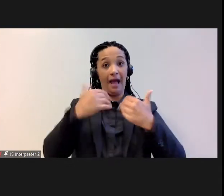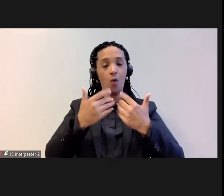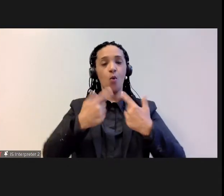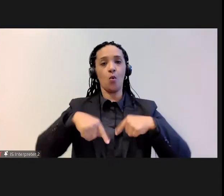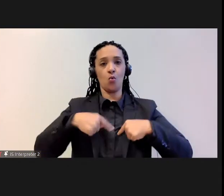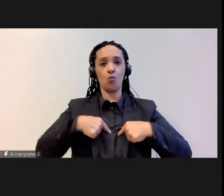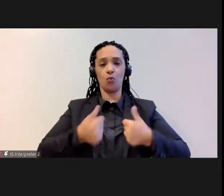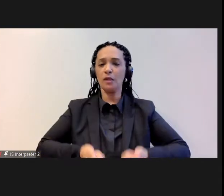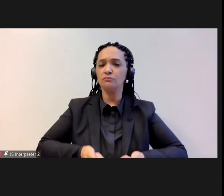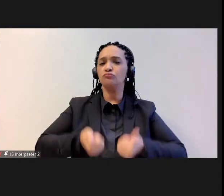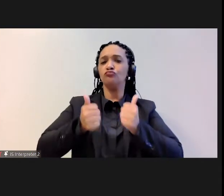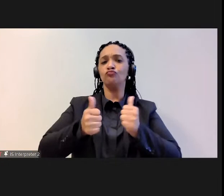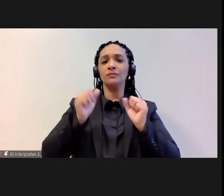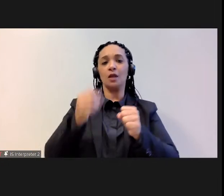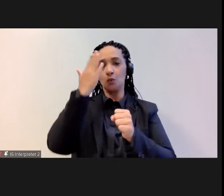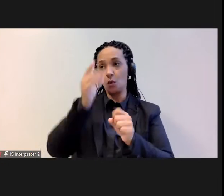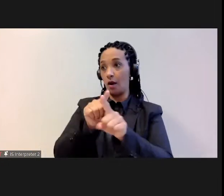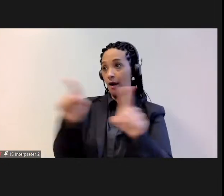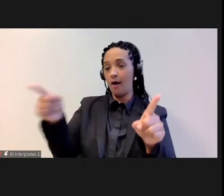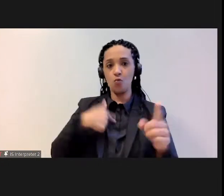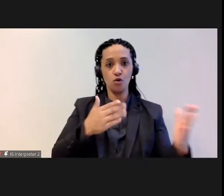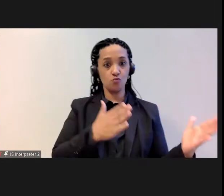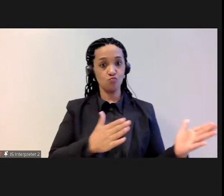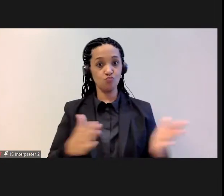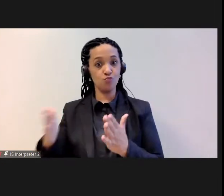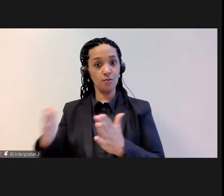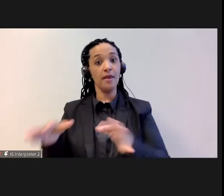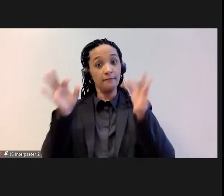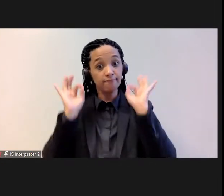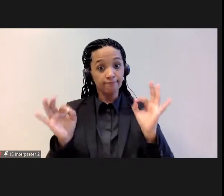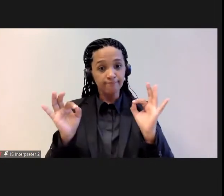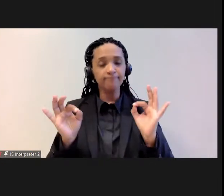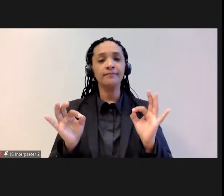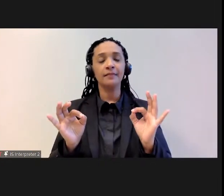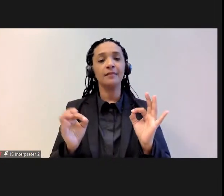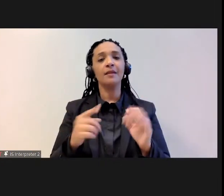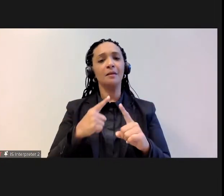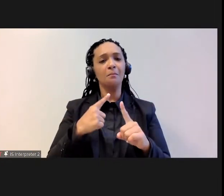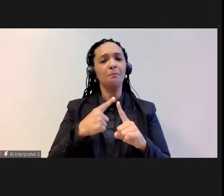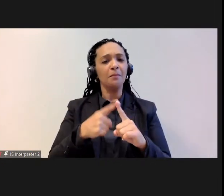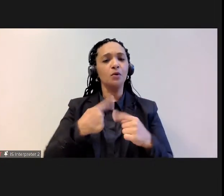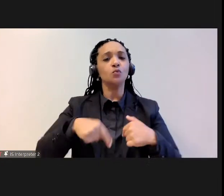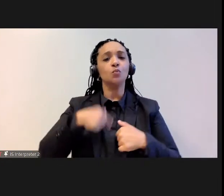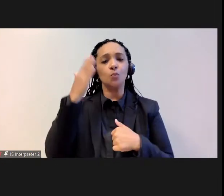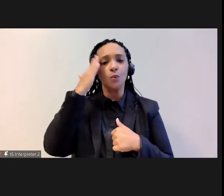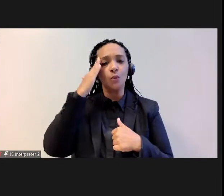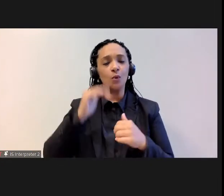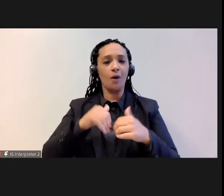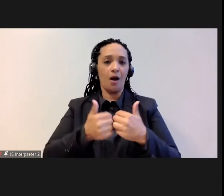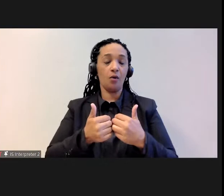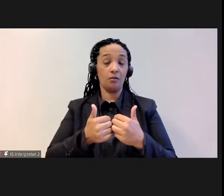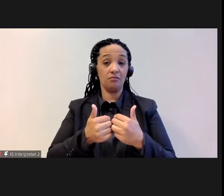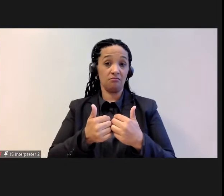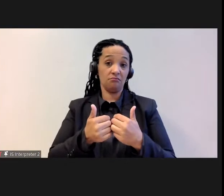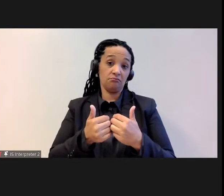position to inform our preparedness, efforts, but as well to be able to, again, inform, timely interventions